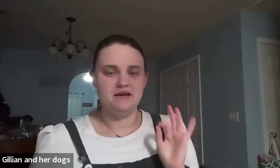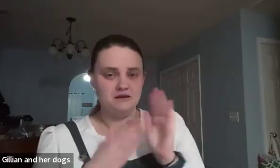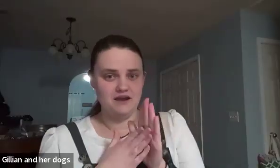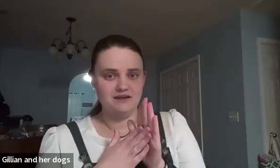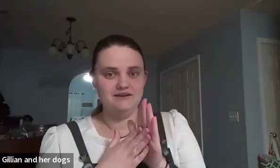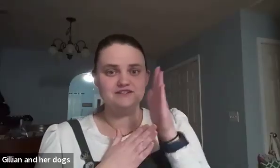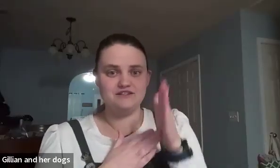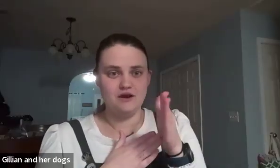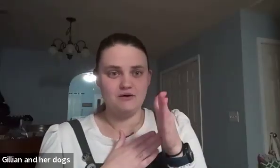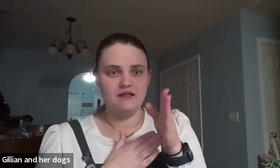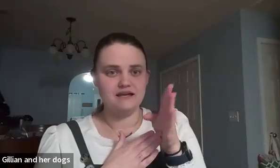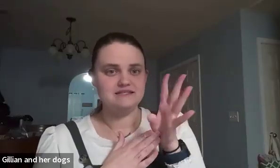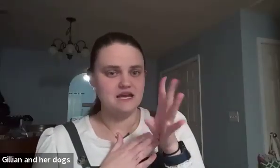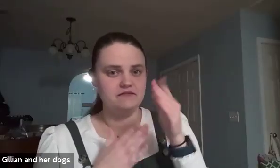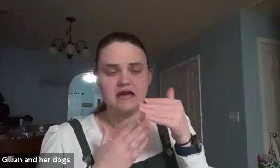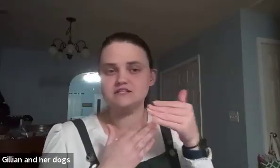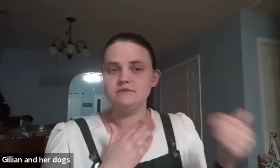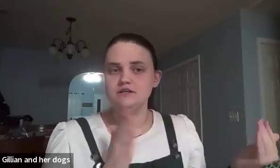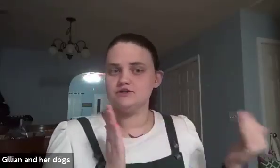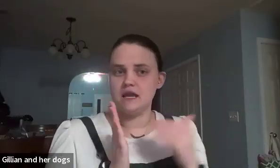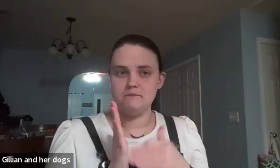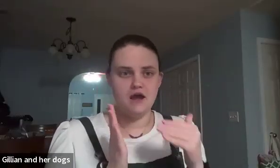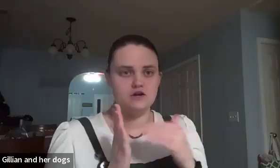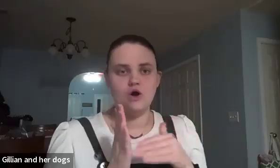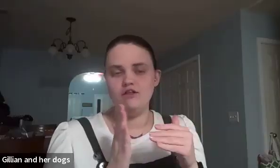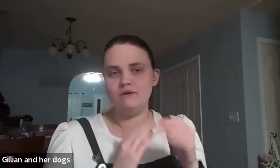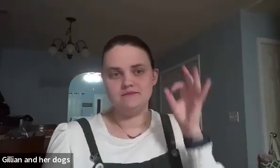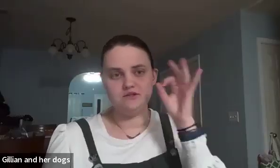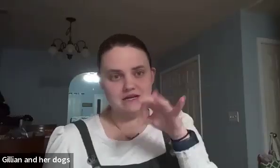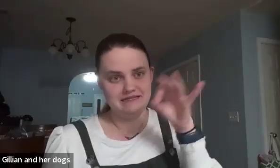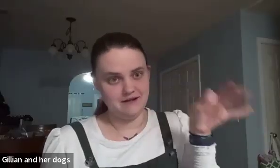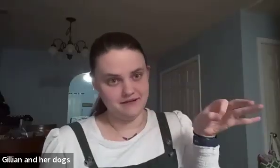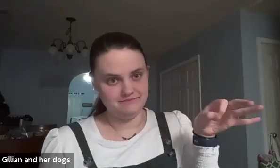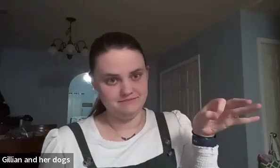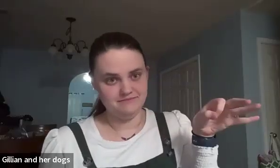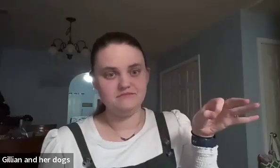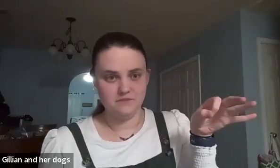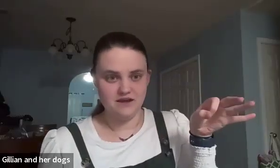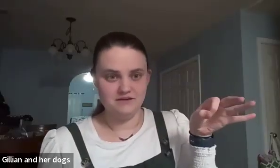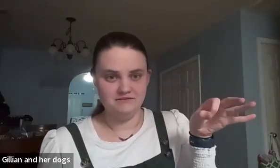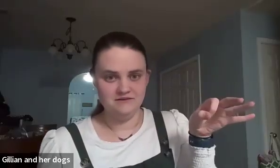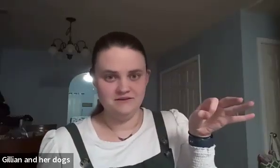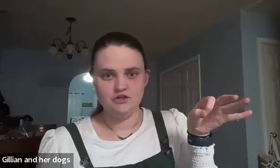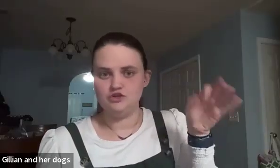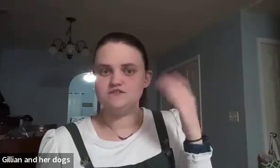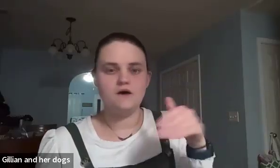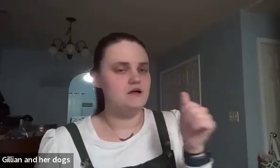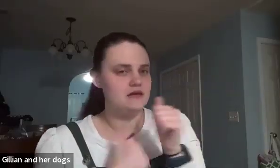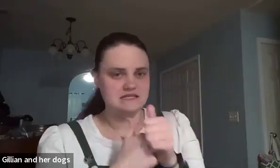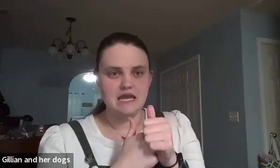But okay, so like I said, that's going to be your same pattern all the way up to 99. Okay? You just follow that